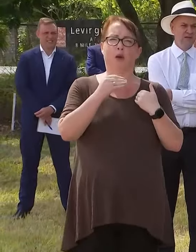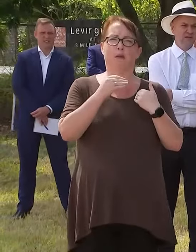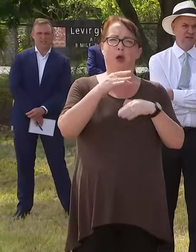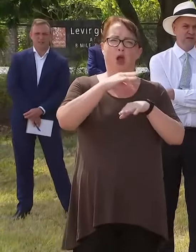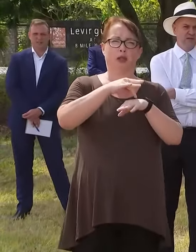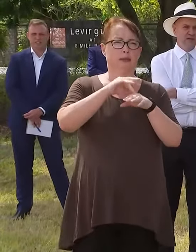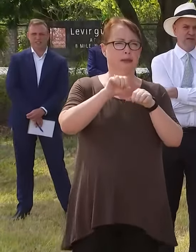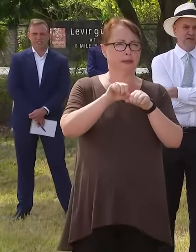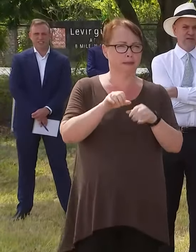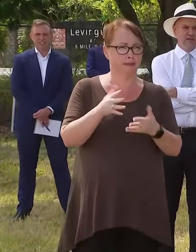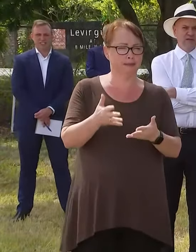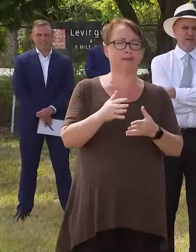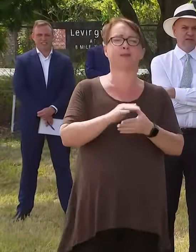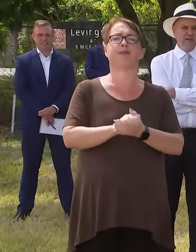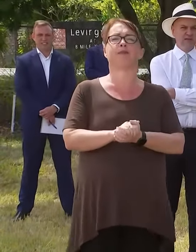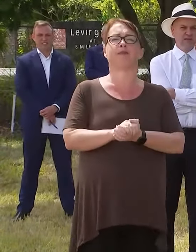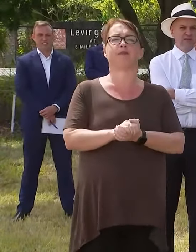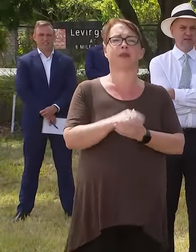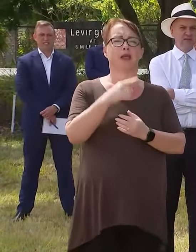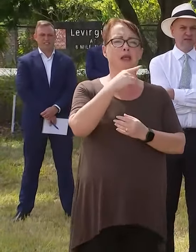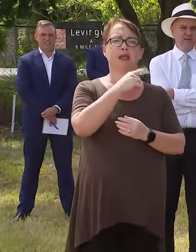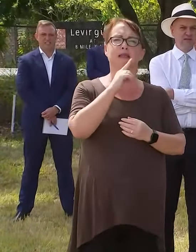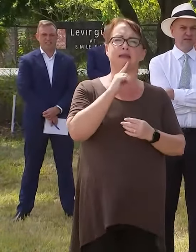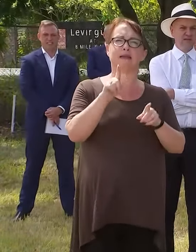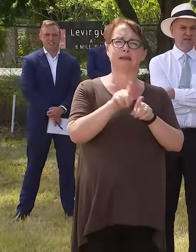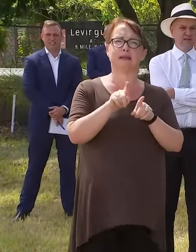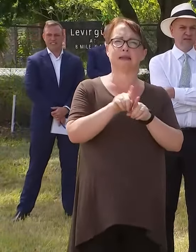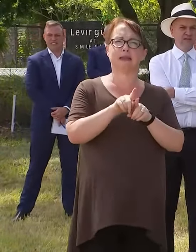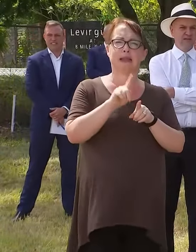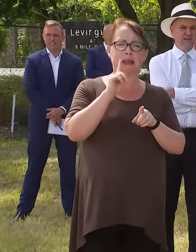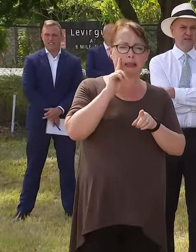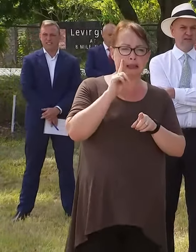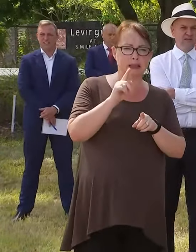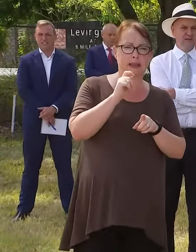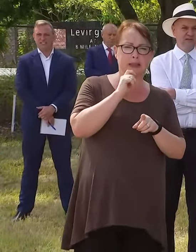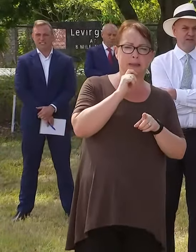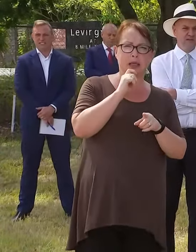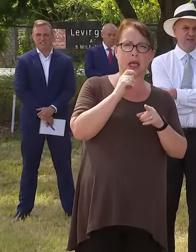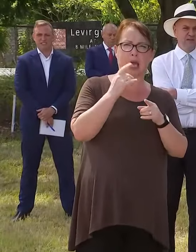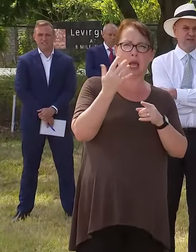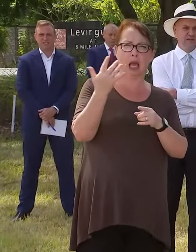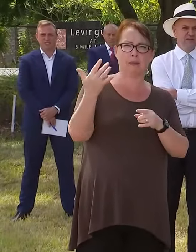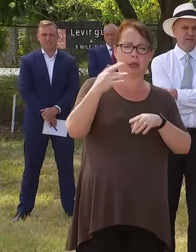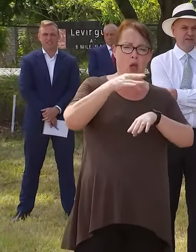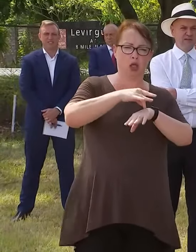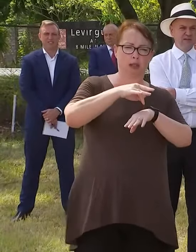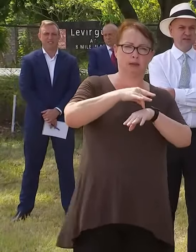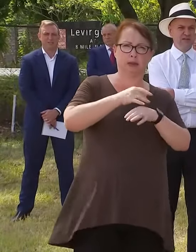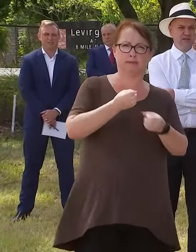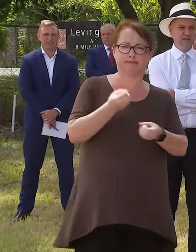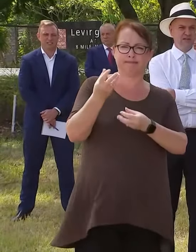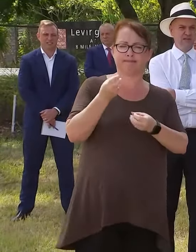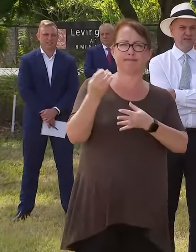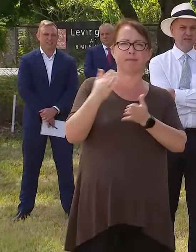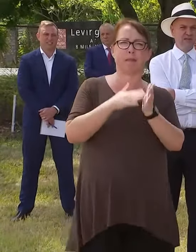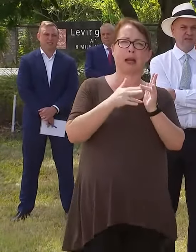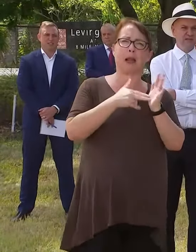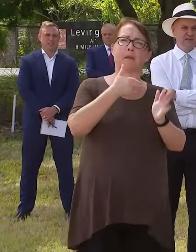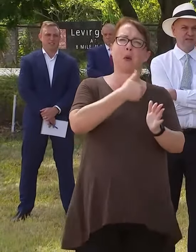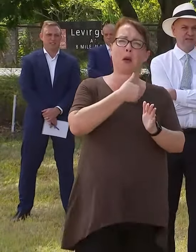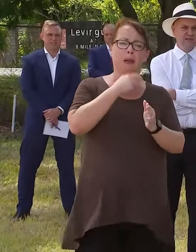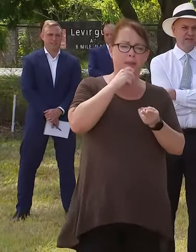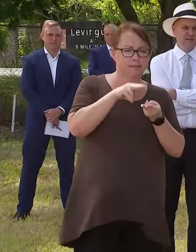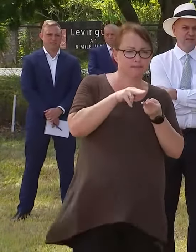said, you know, we always see slightly higher numbers as far as hospital beds on a Monday morning, but it's good to see that